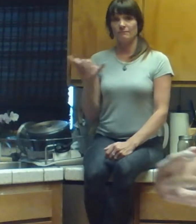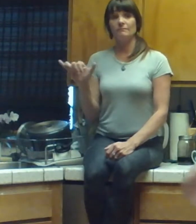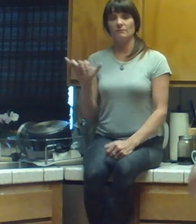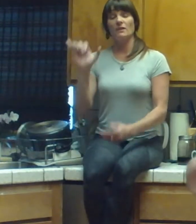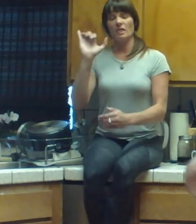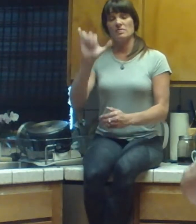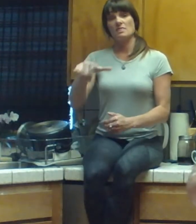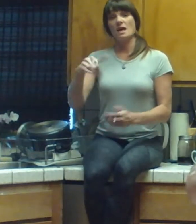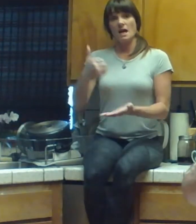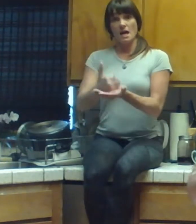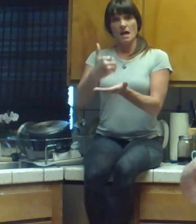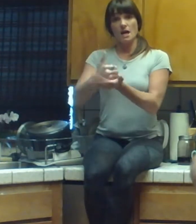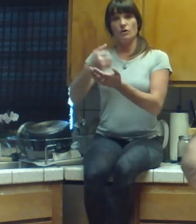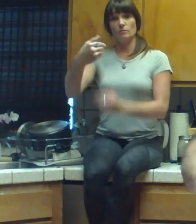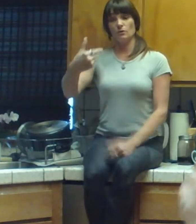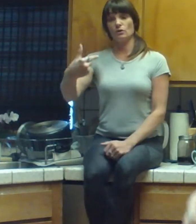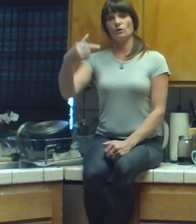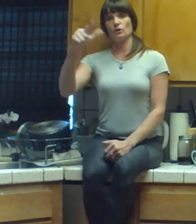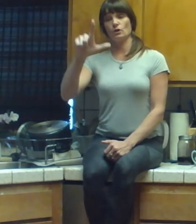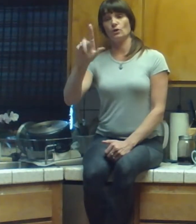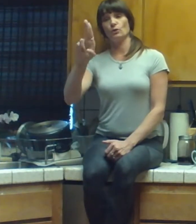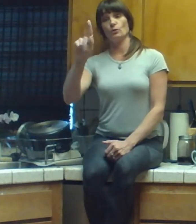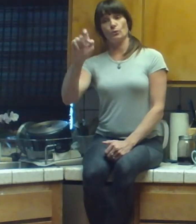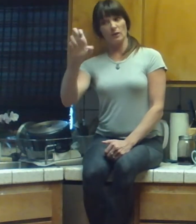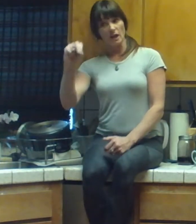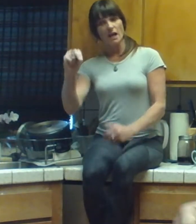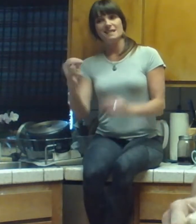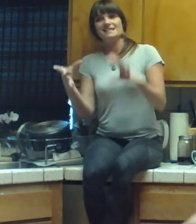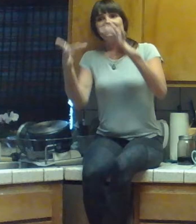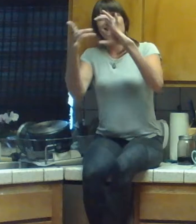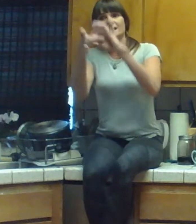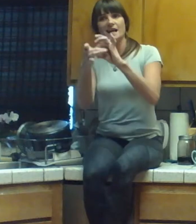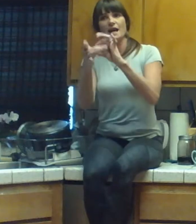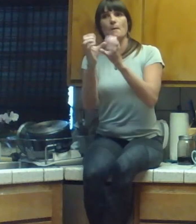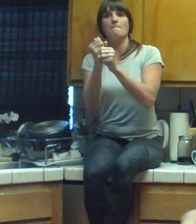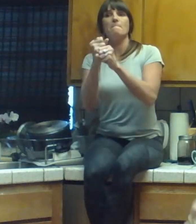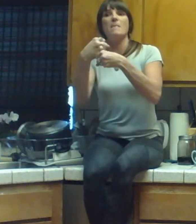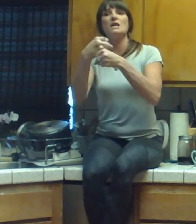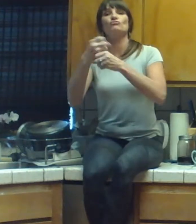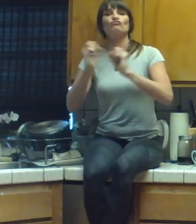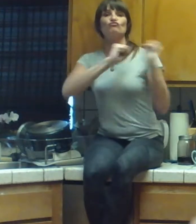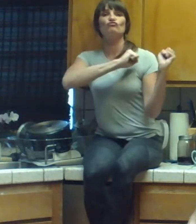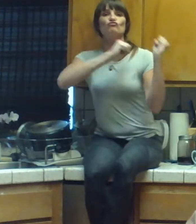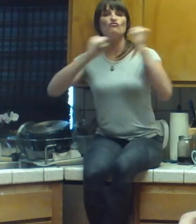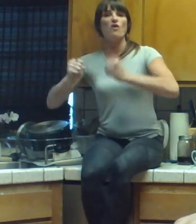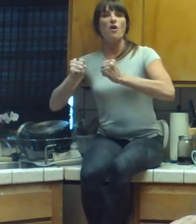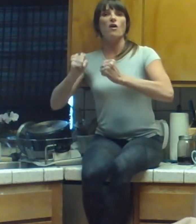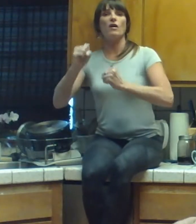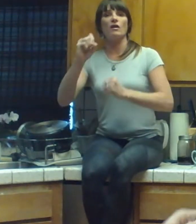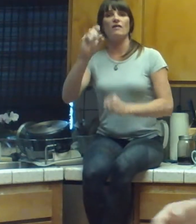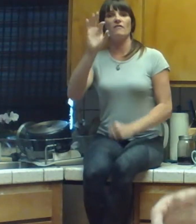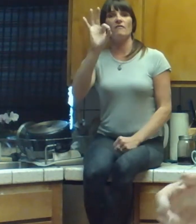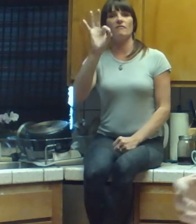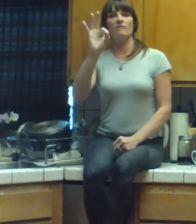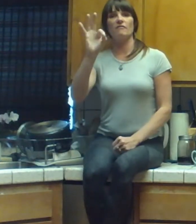to connect and form strong fibers. This is what gives bread its